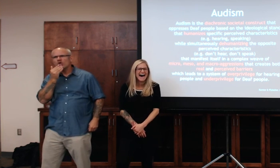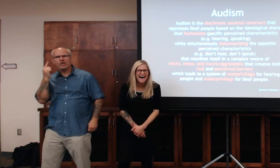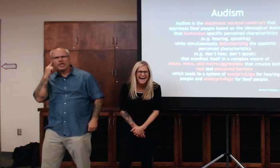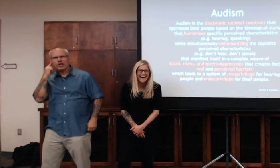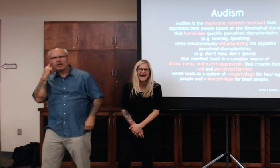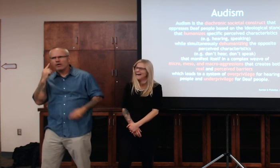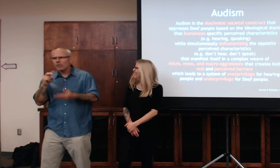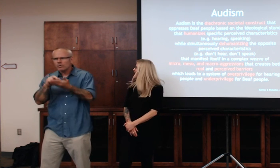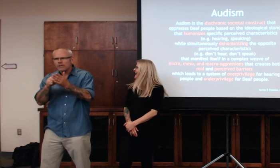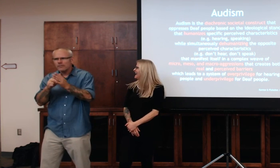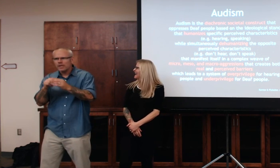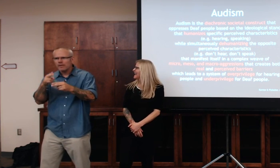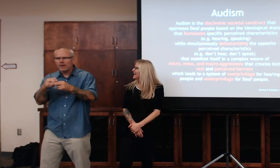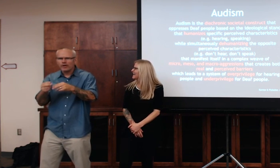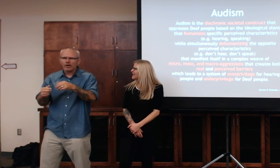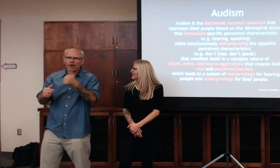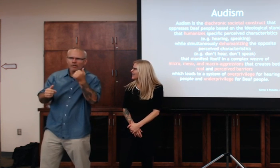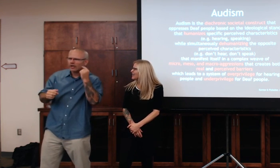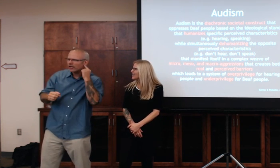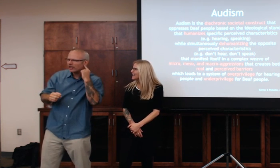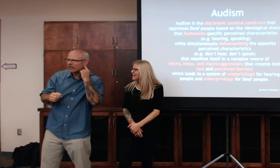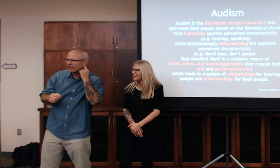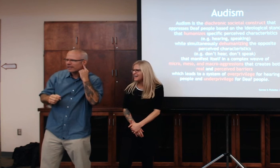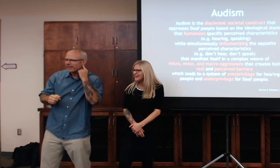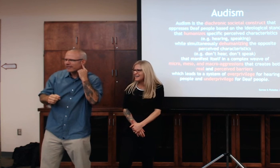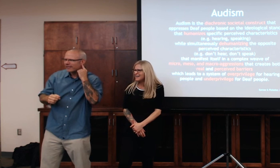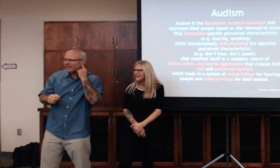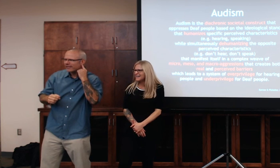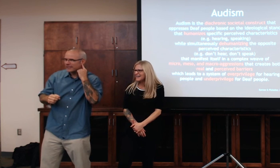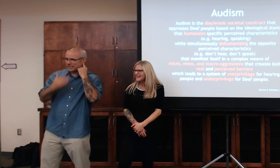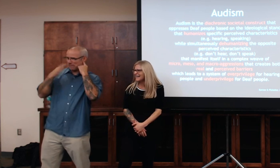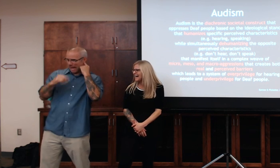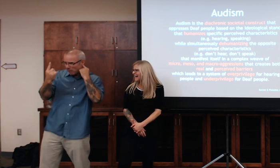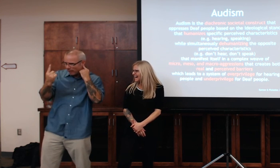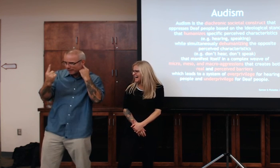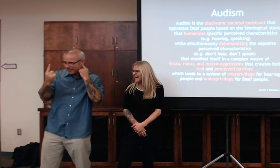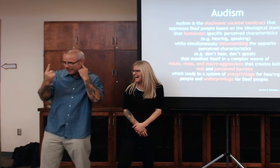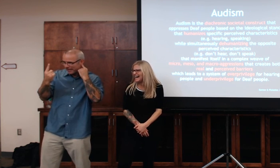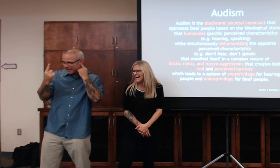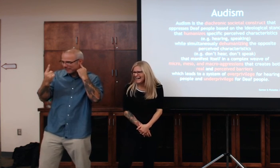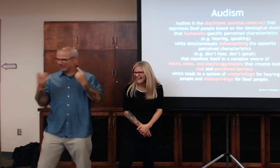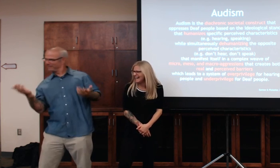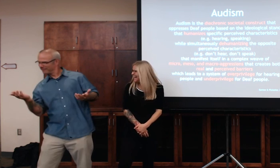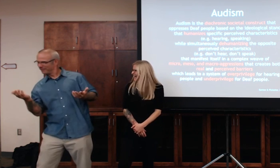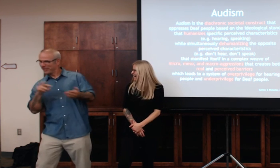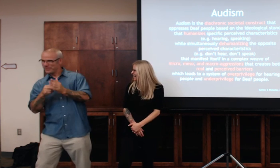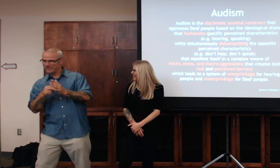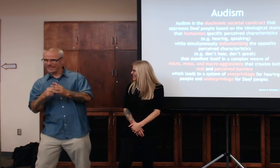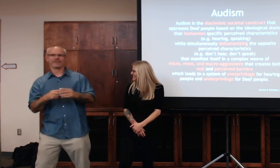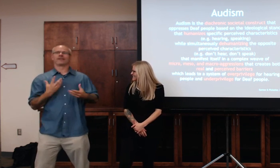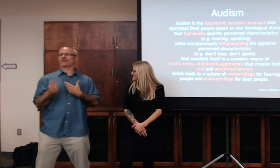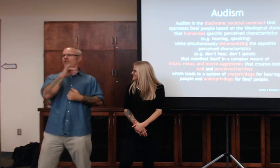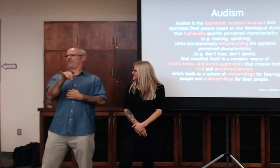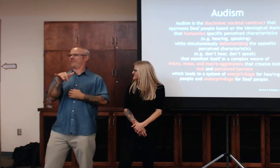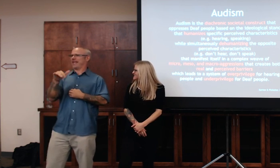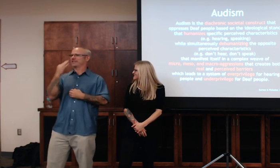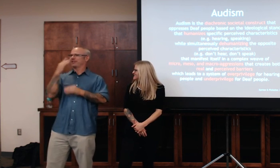your good ear, what does that mean? What about the other ear? What's the other ear? Is that the bad one? What do you mean by the good ear? So it's a